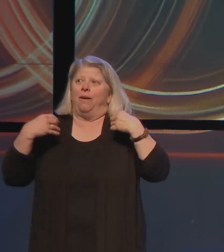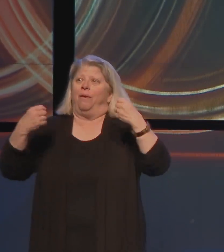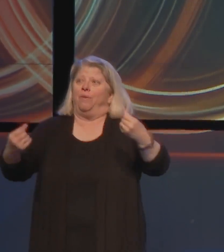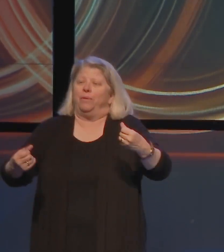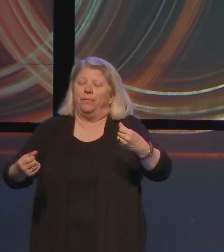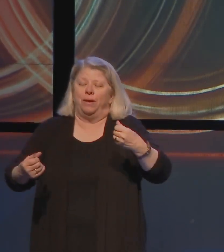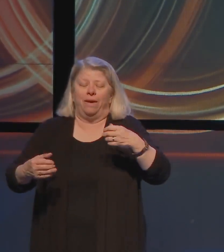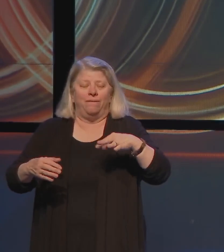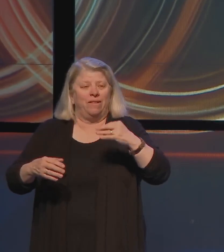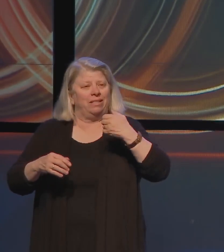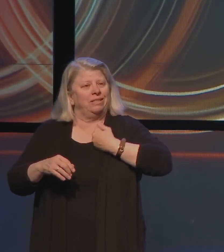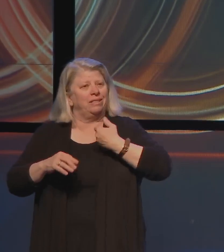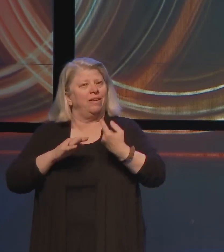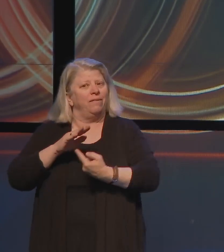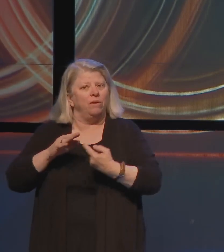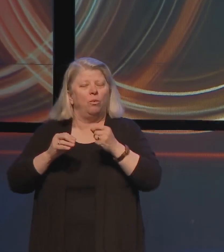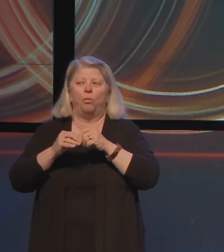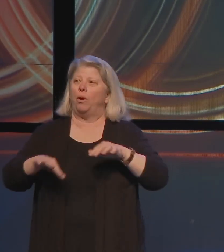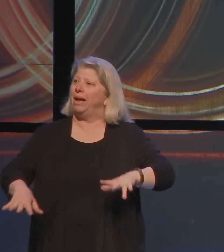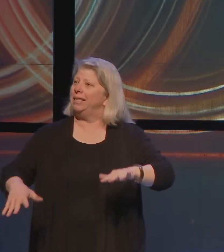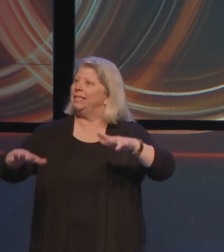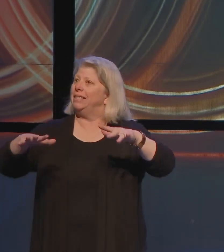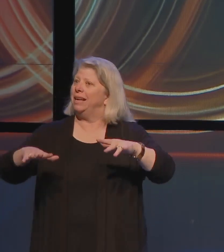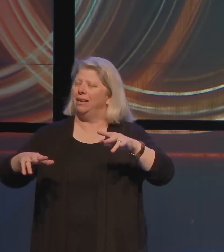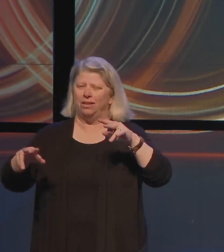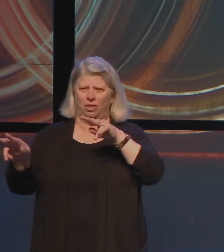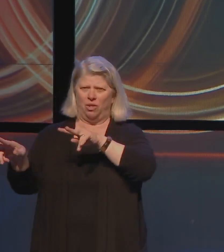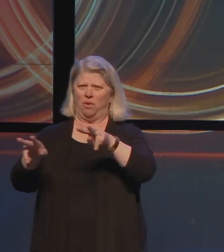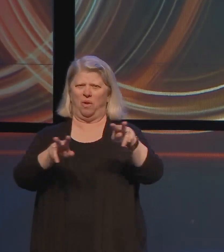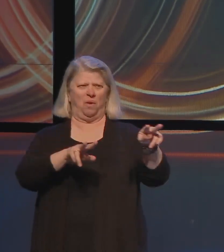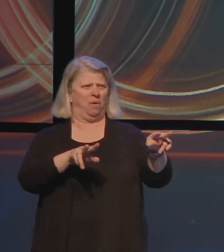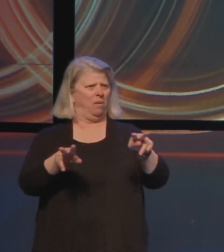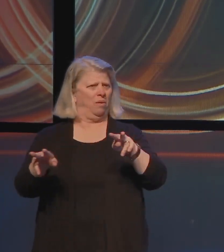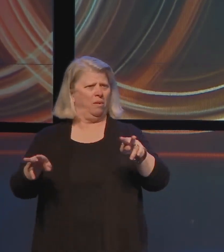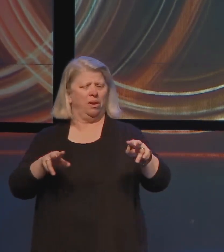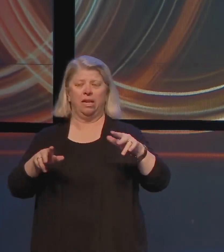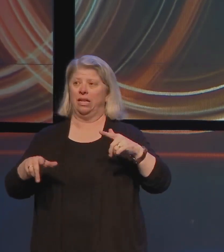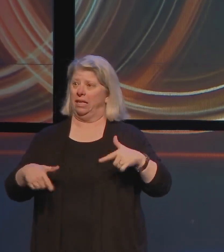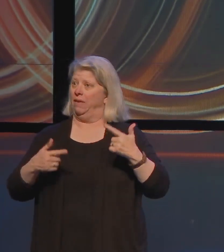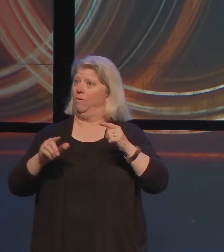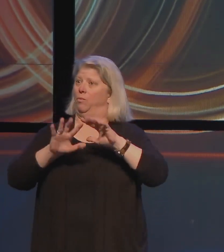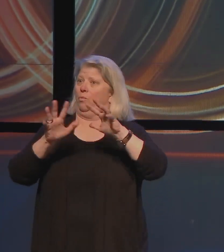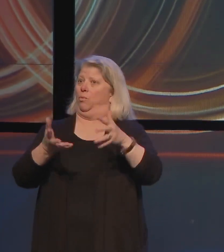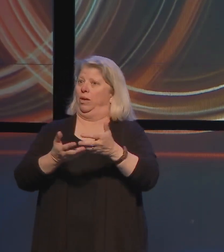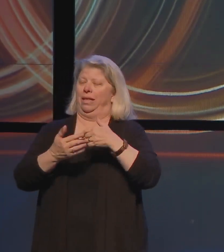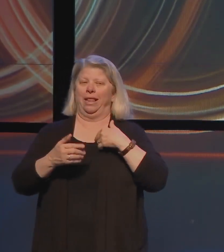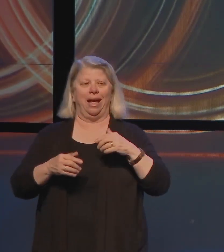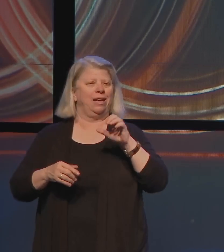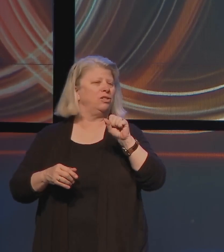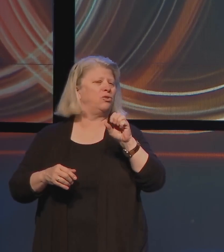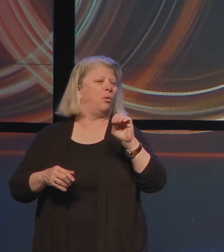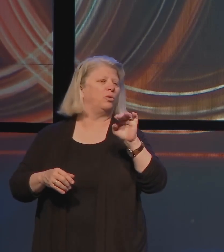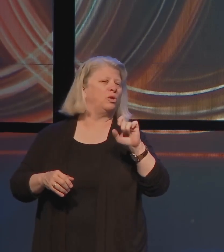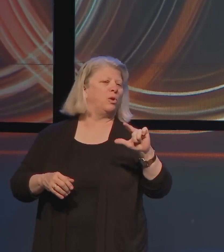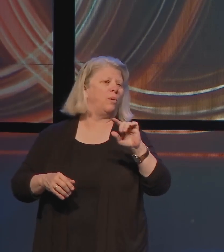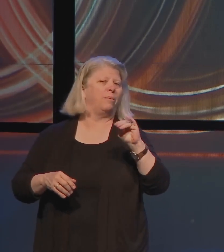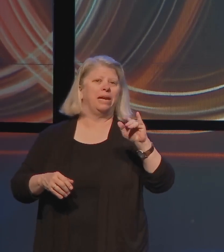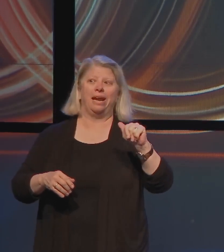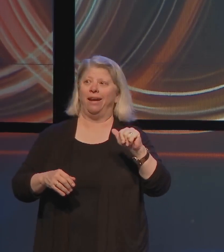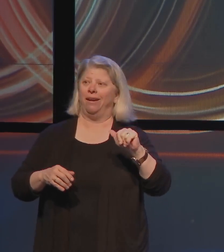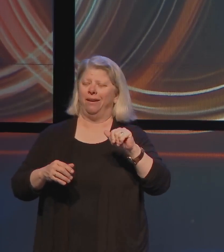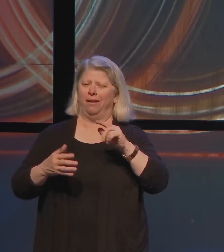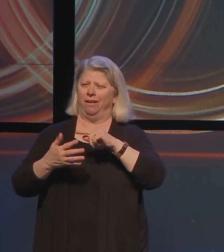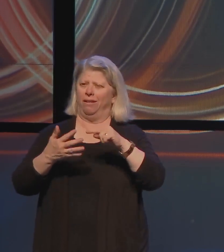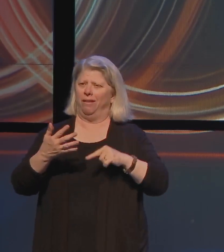find ourselves lonely or even filled with more anxiety as we look at the way other people, and when we live in a world like we do with social media everywhere, boy, that stuff just